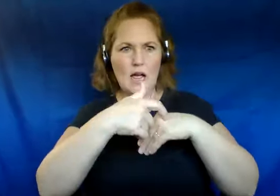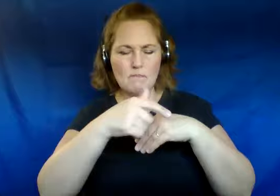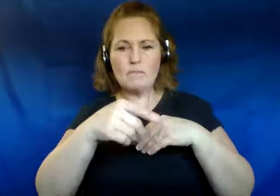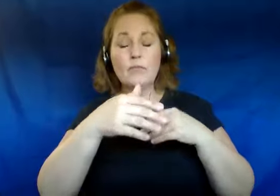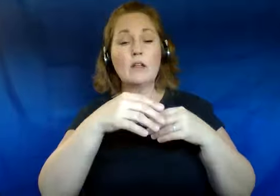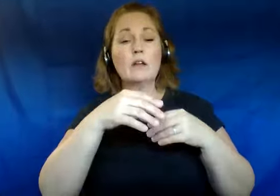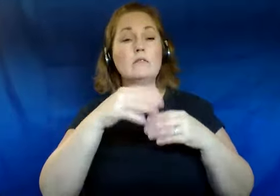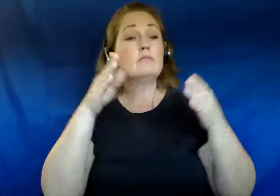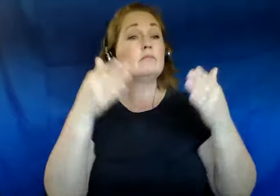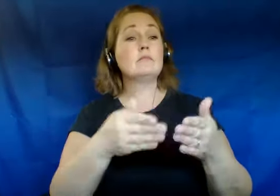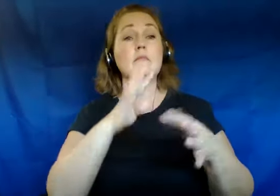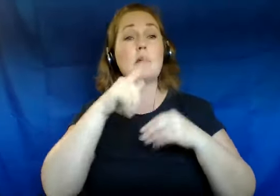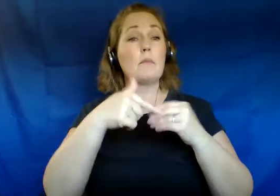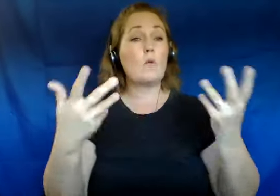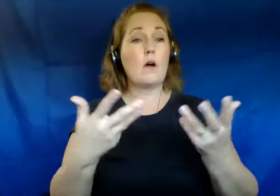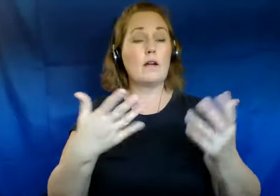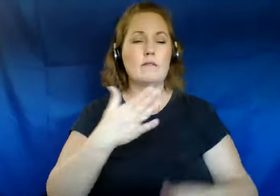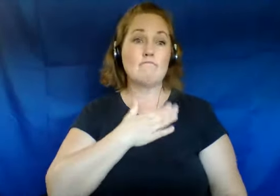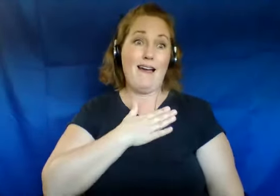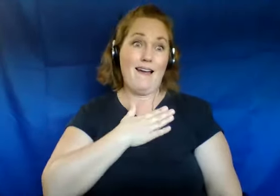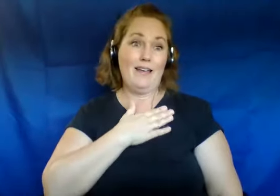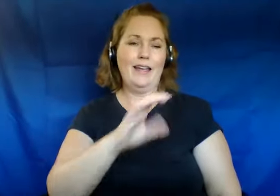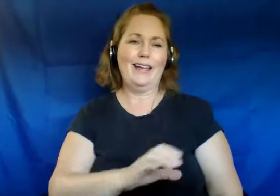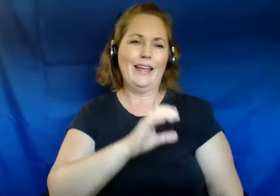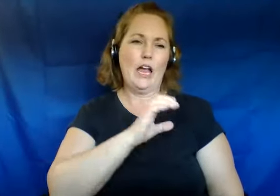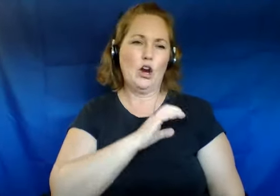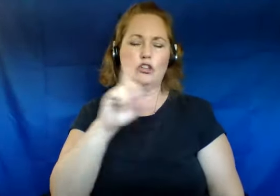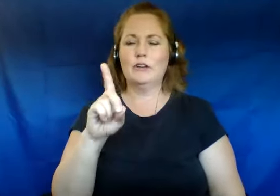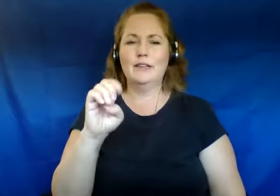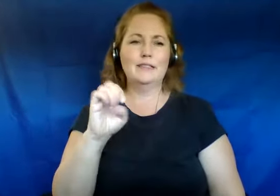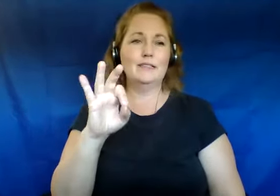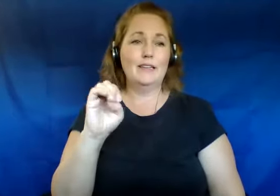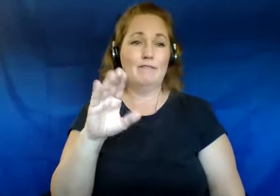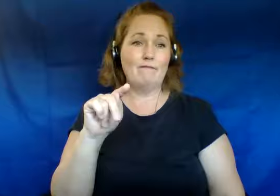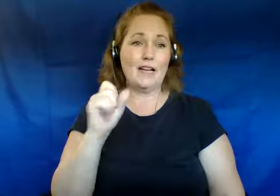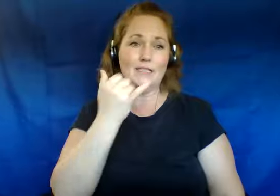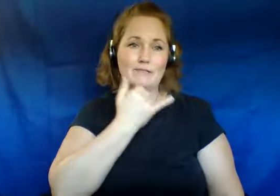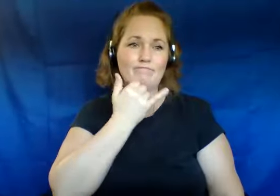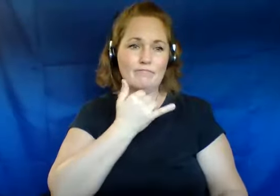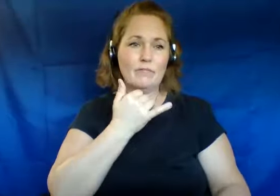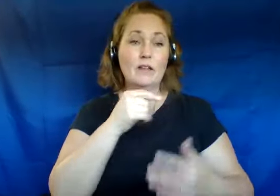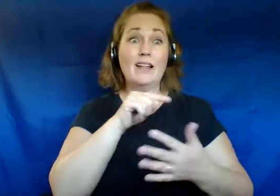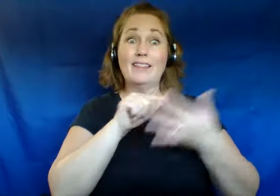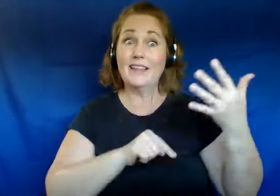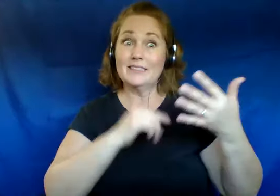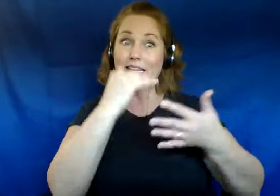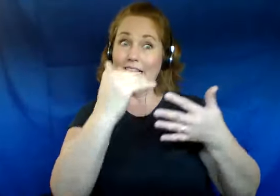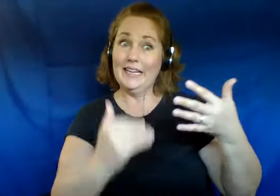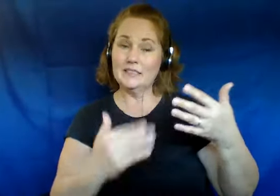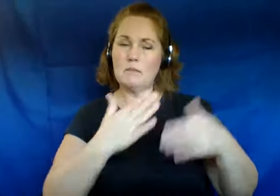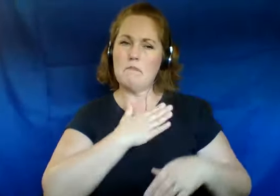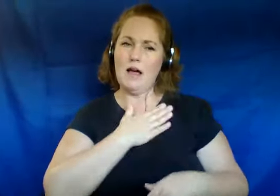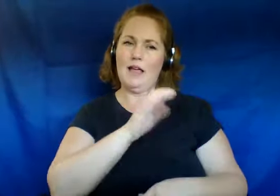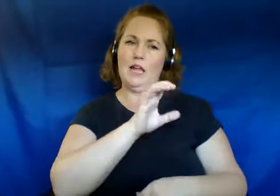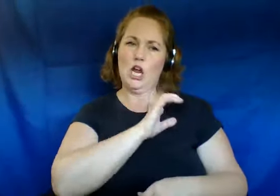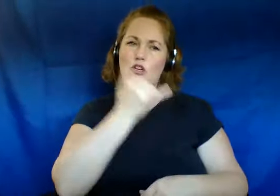talking about my character defects. And this is a list of my character defects. Now,